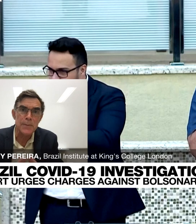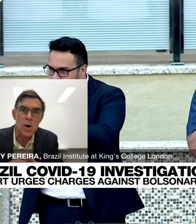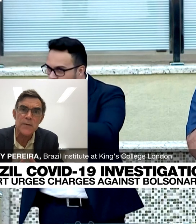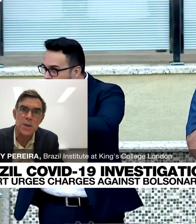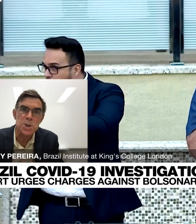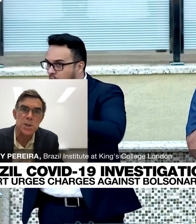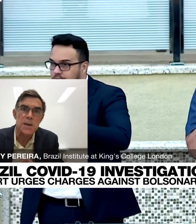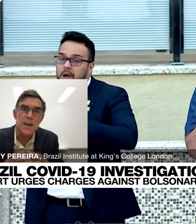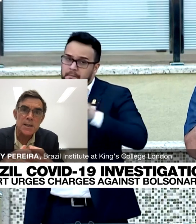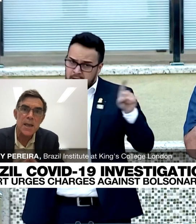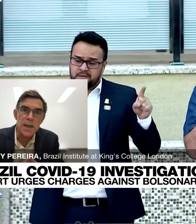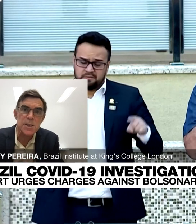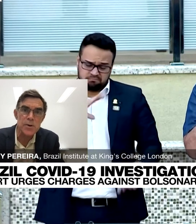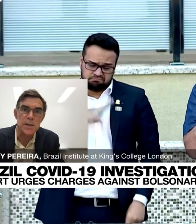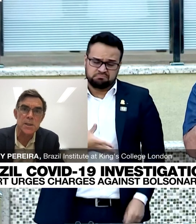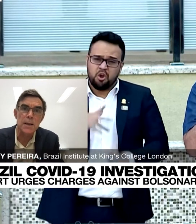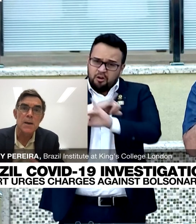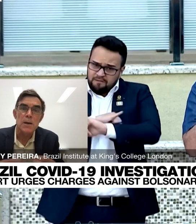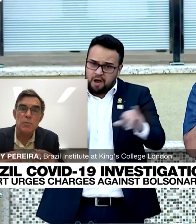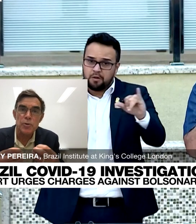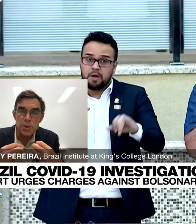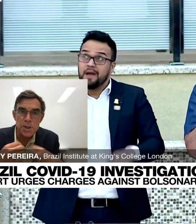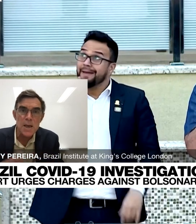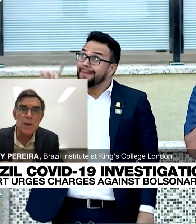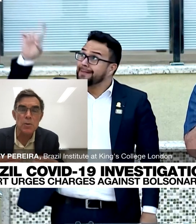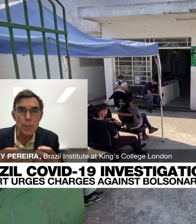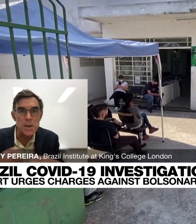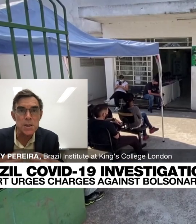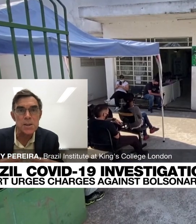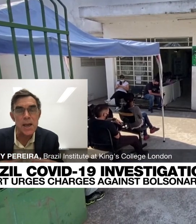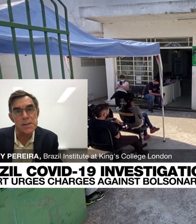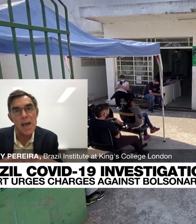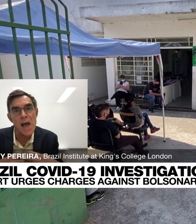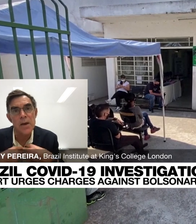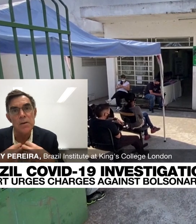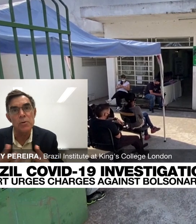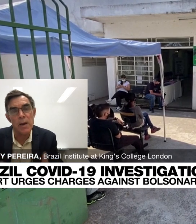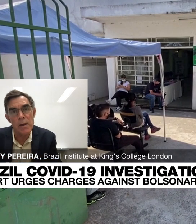area. And part of it is just taking it seriously, seeing the presidency